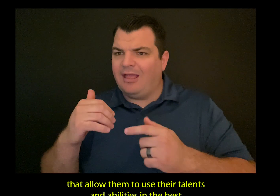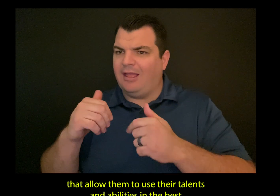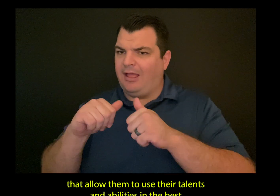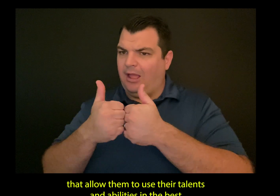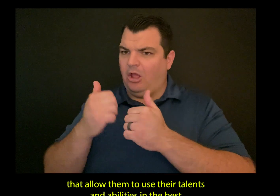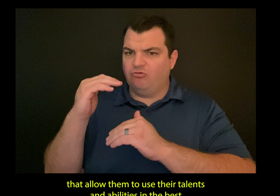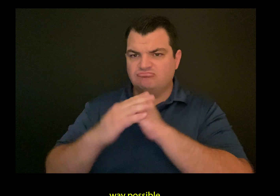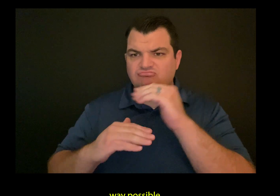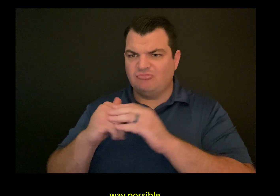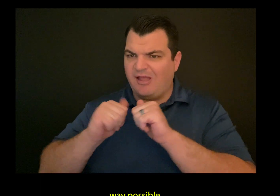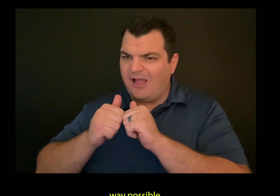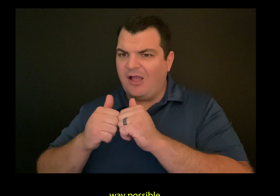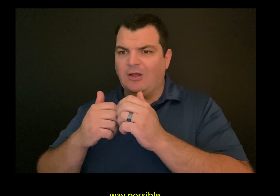abilities in the best way possible.